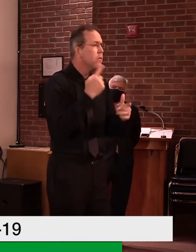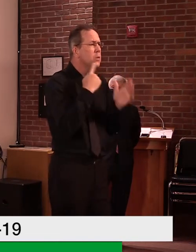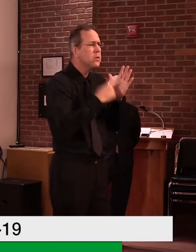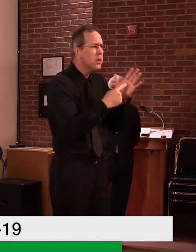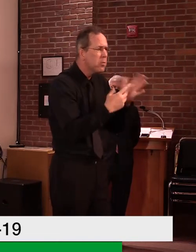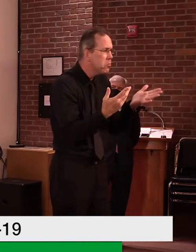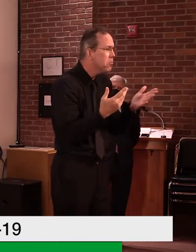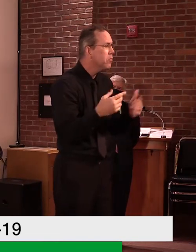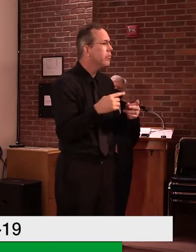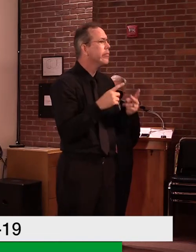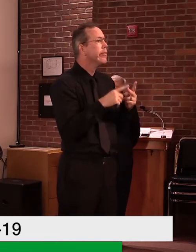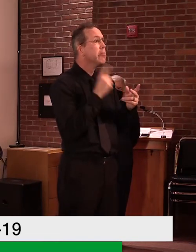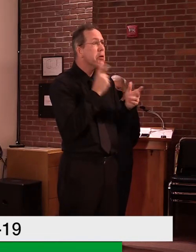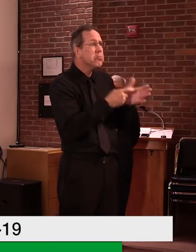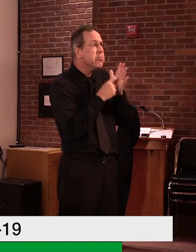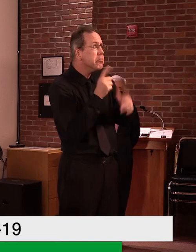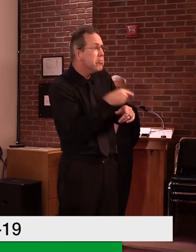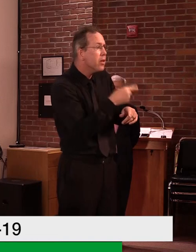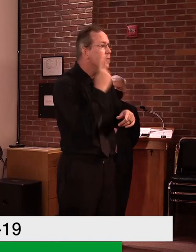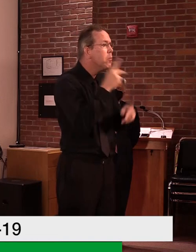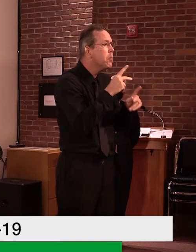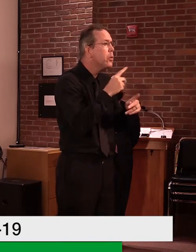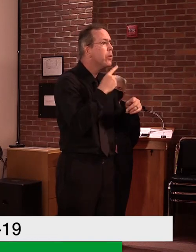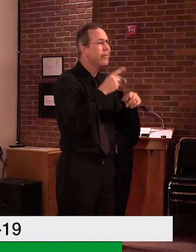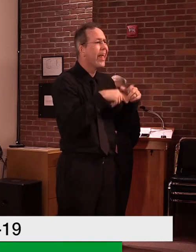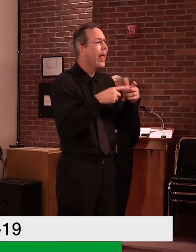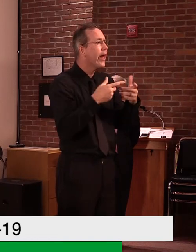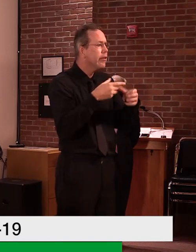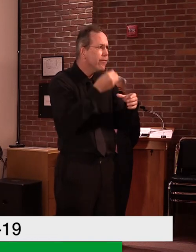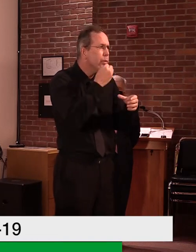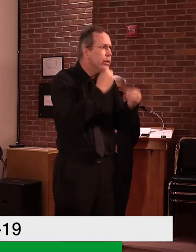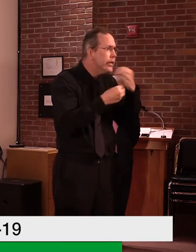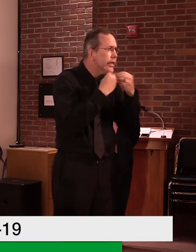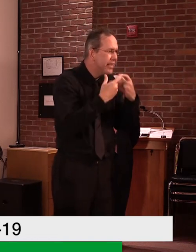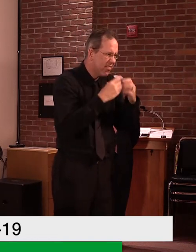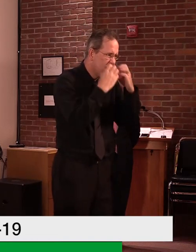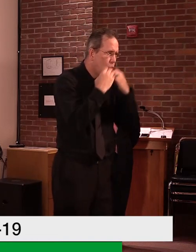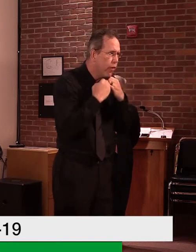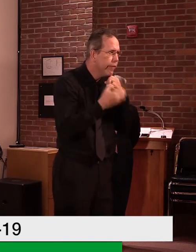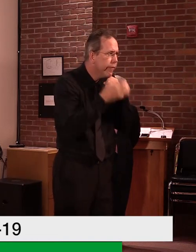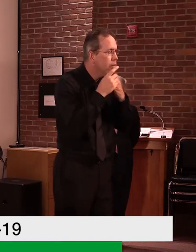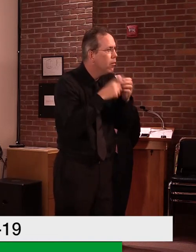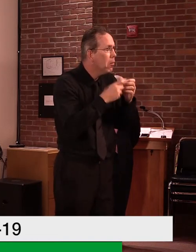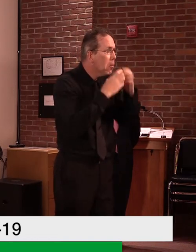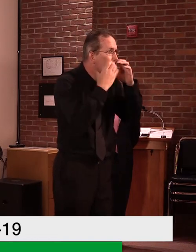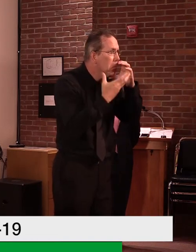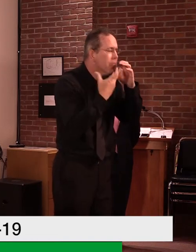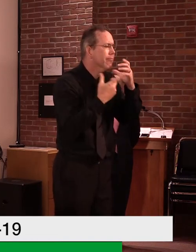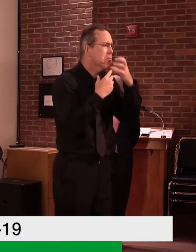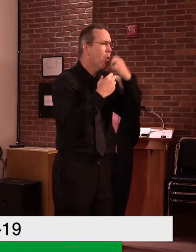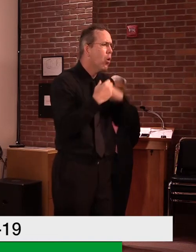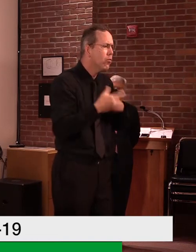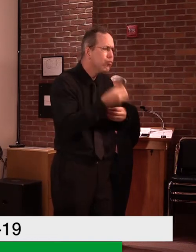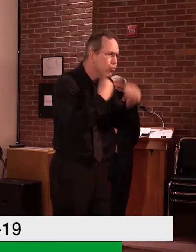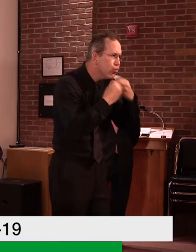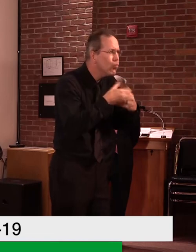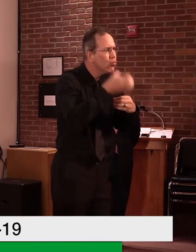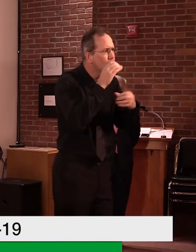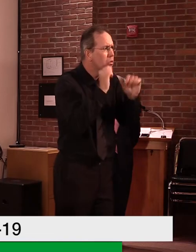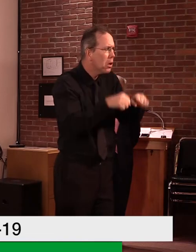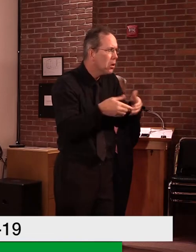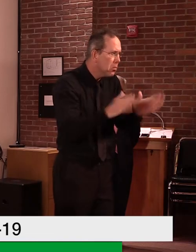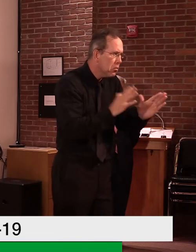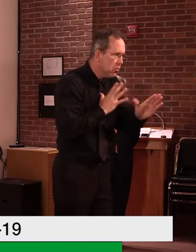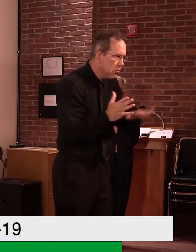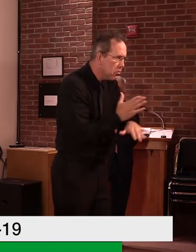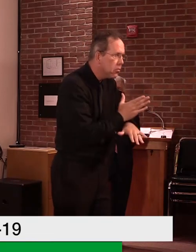not required when eating or drinking, during strenuous exercise or activity, or for any child or adult with a medical